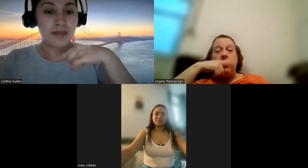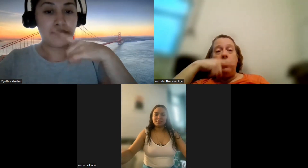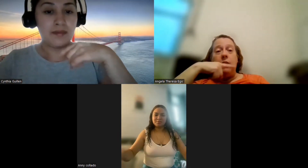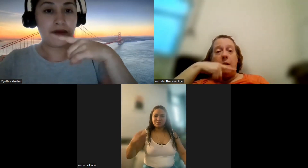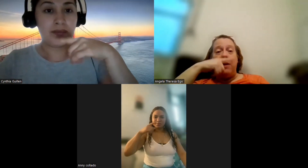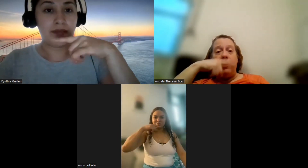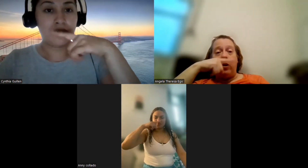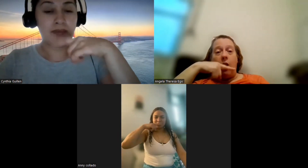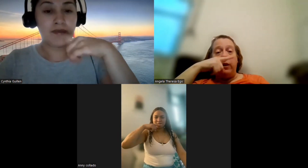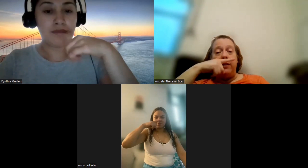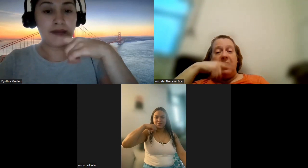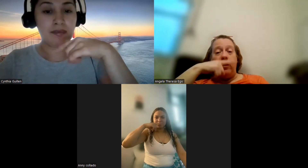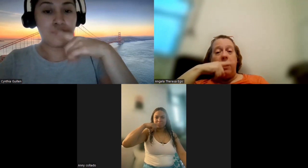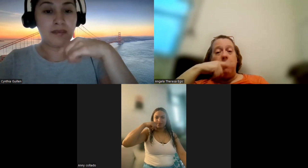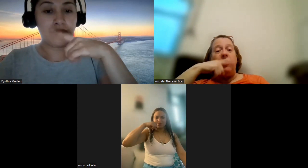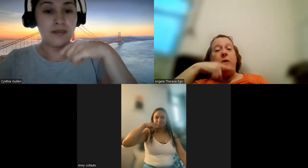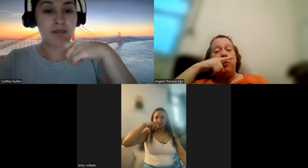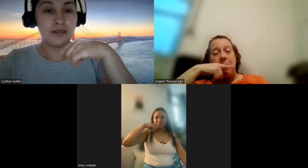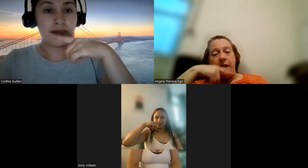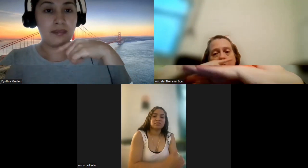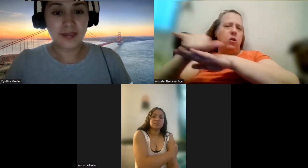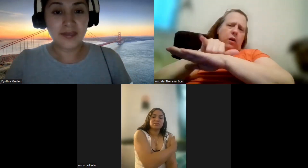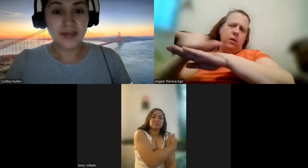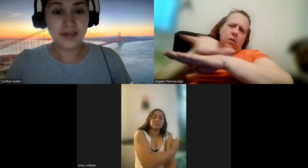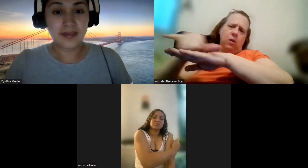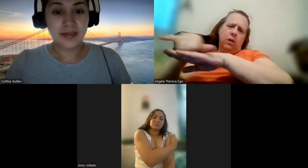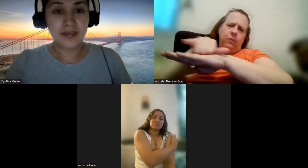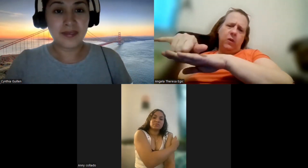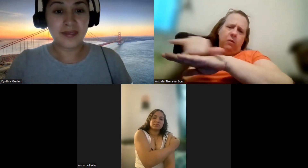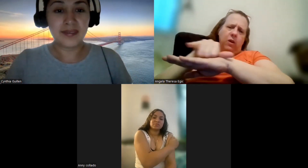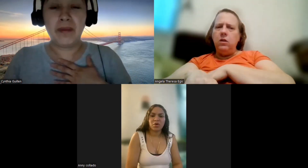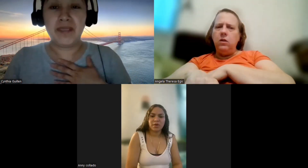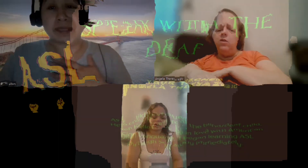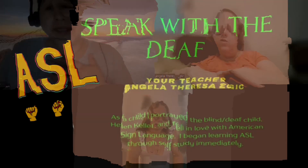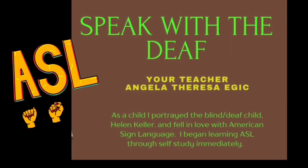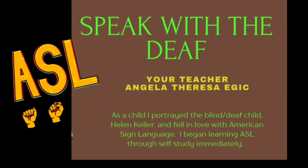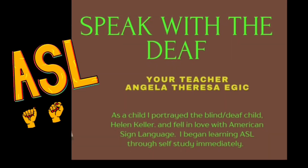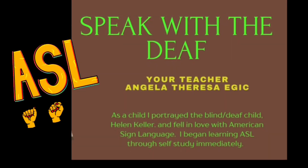This is what they use for us. This is, if they do this, that means they're calling us here, and that means we speak New York.